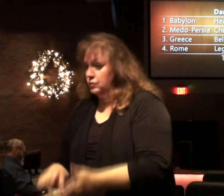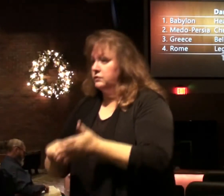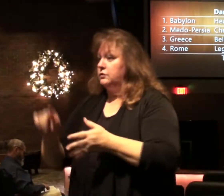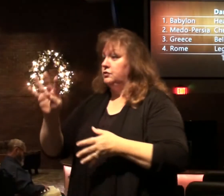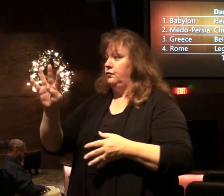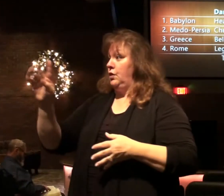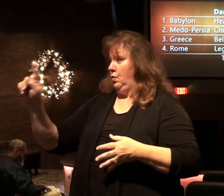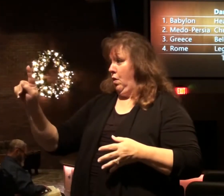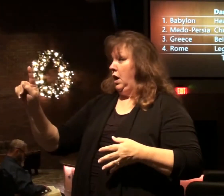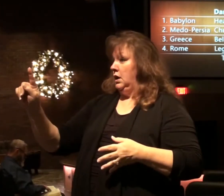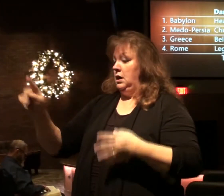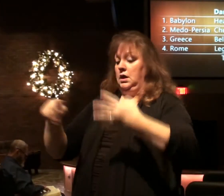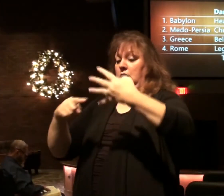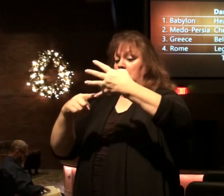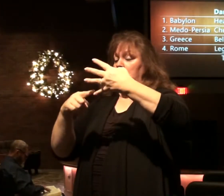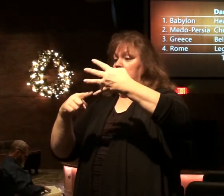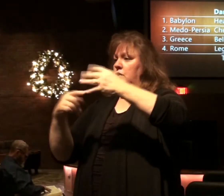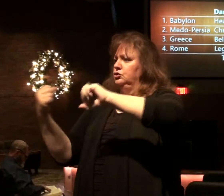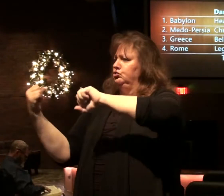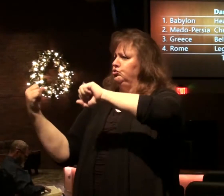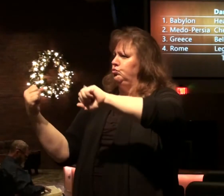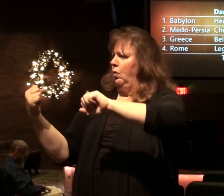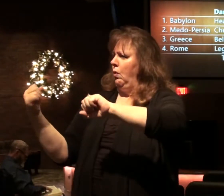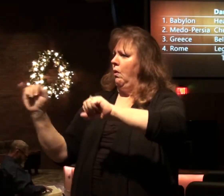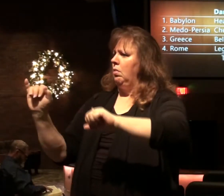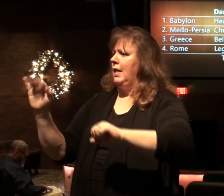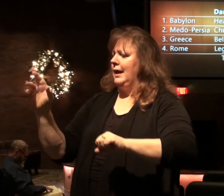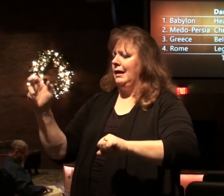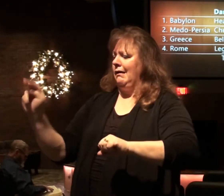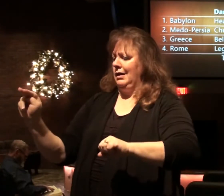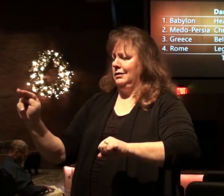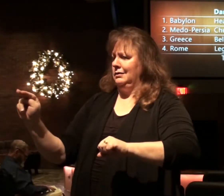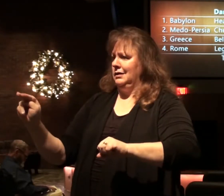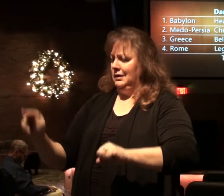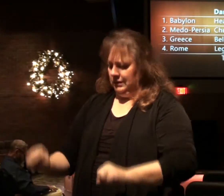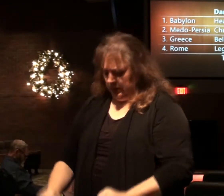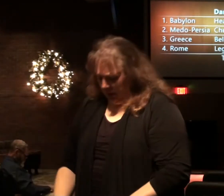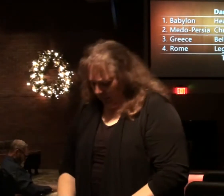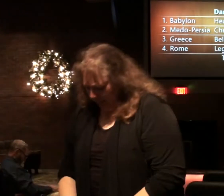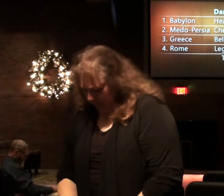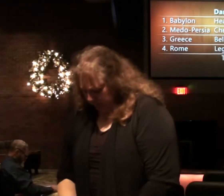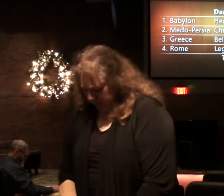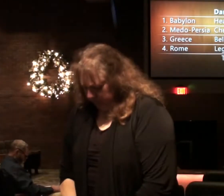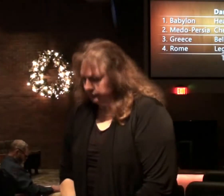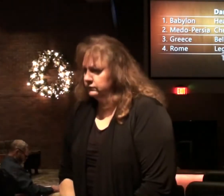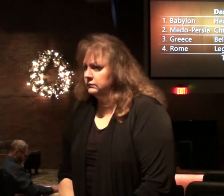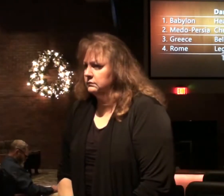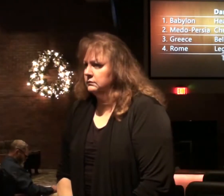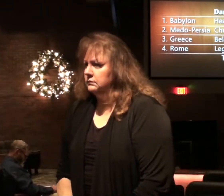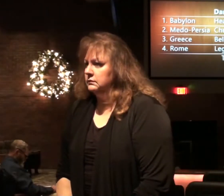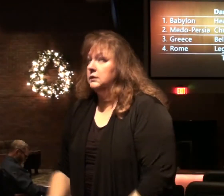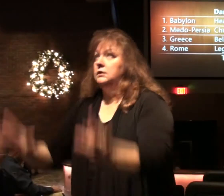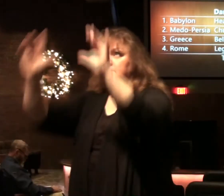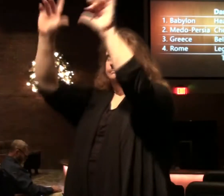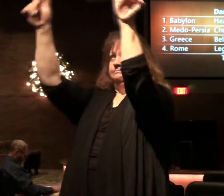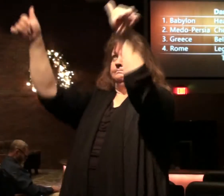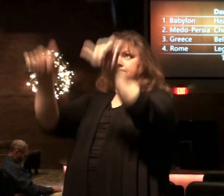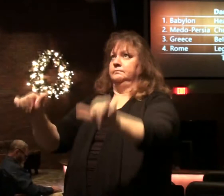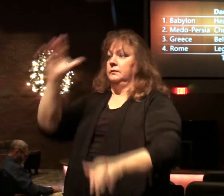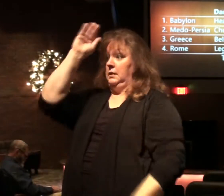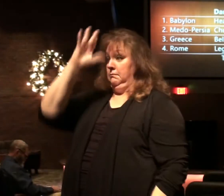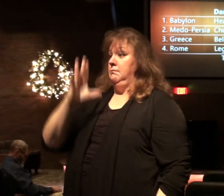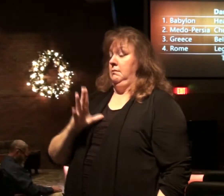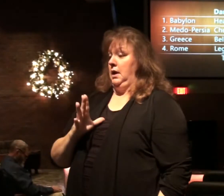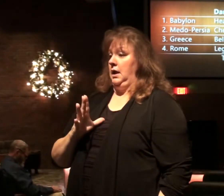41. We're told the 4th kingdom will be as strong as iron. Verse 41, the feet and the toes. Well, this is an image of a man, and as you